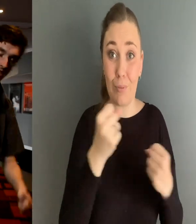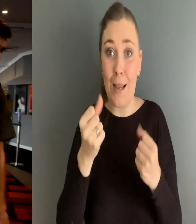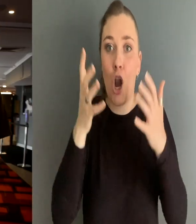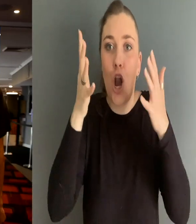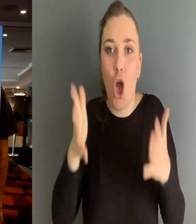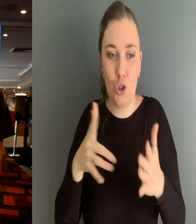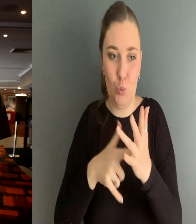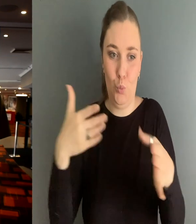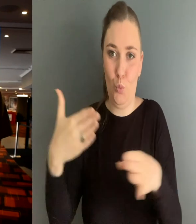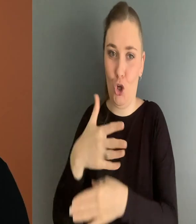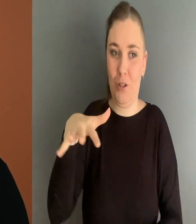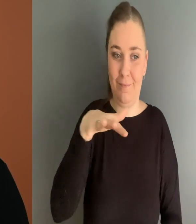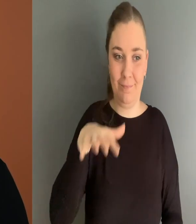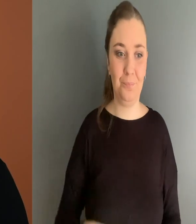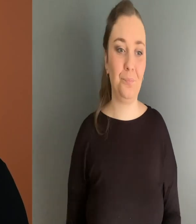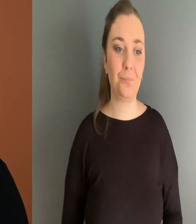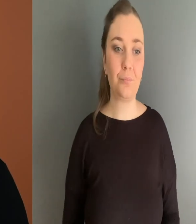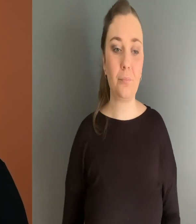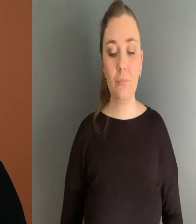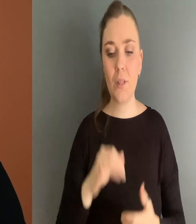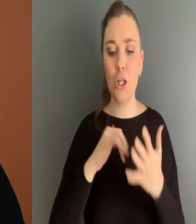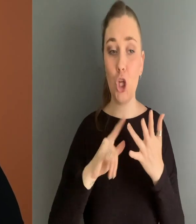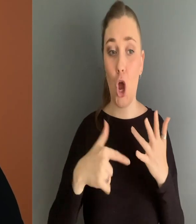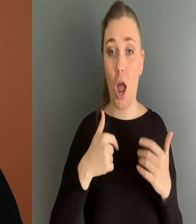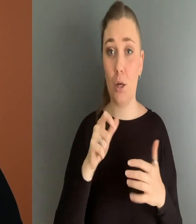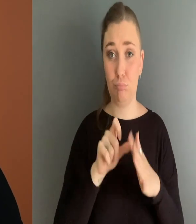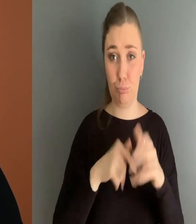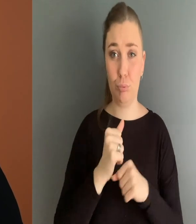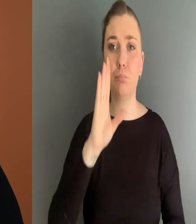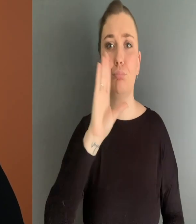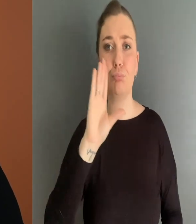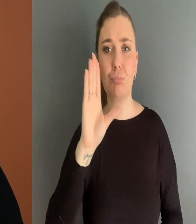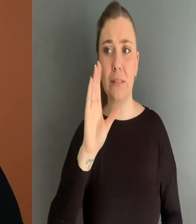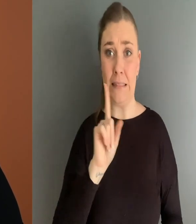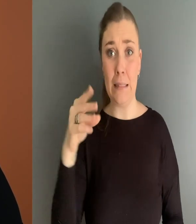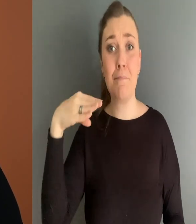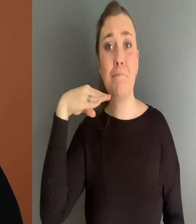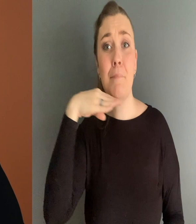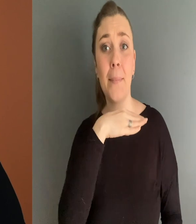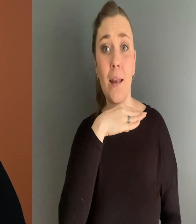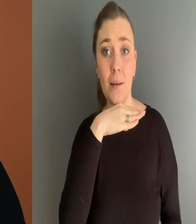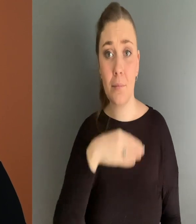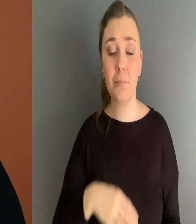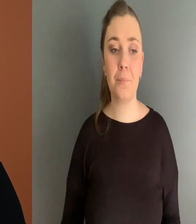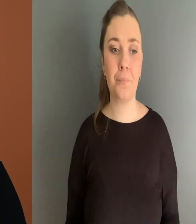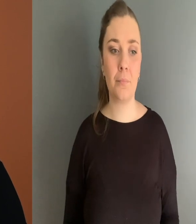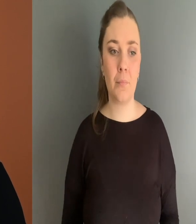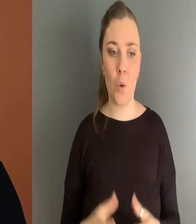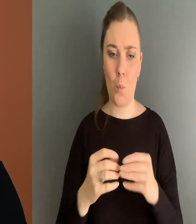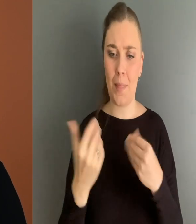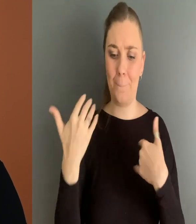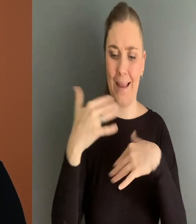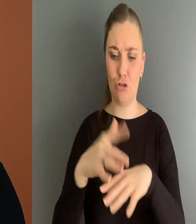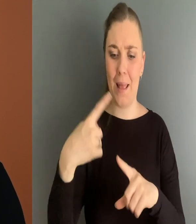the workplace so i was doing a presentation up in melbourne with the